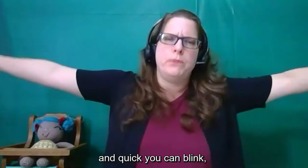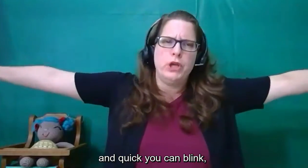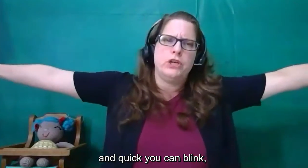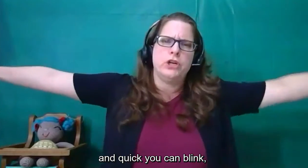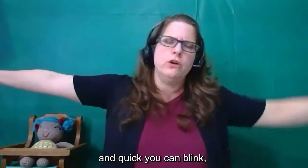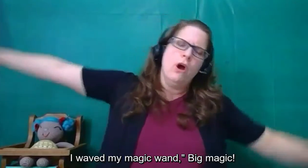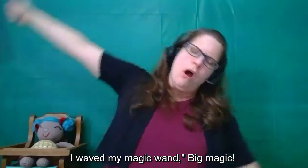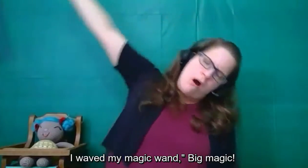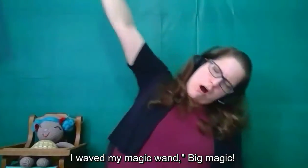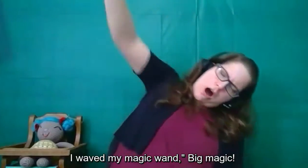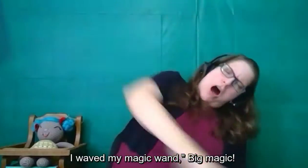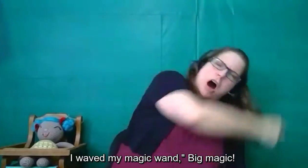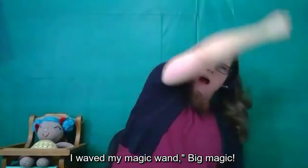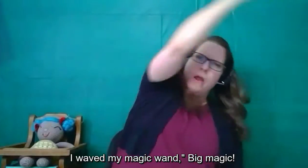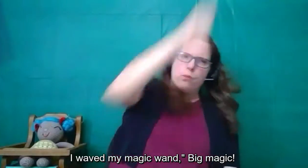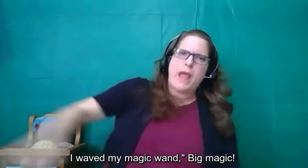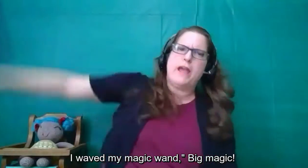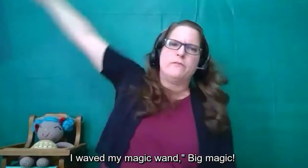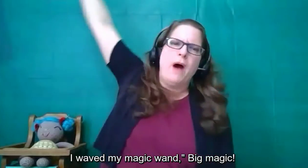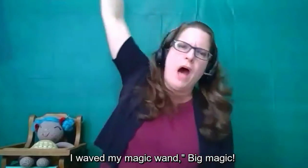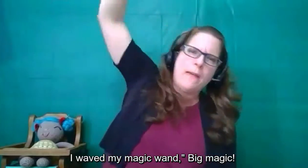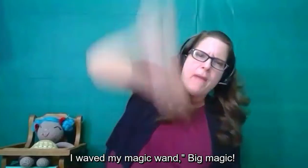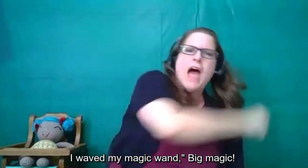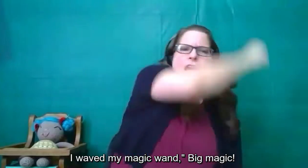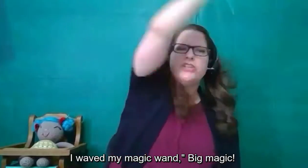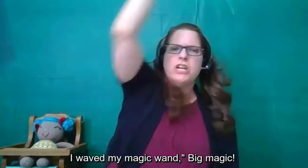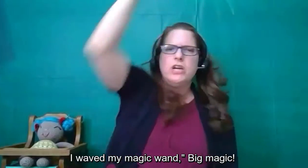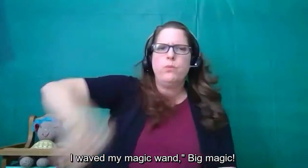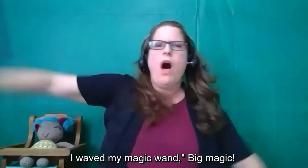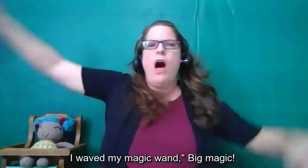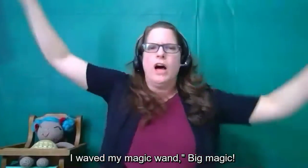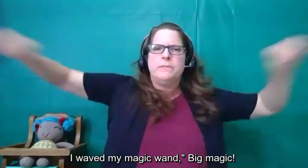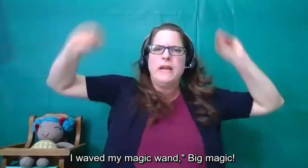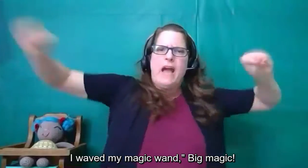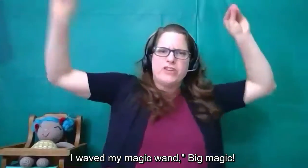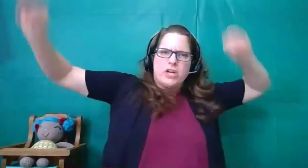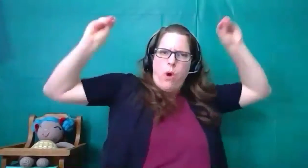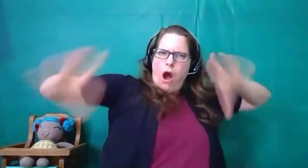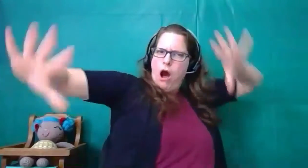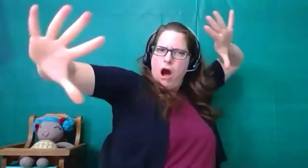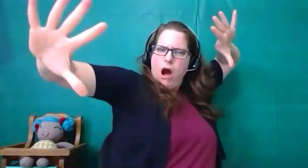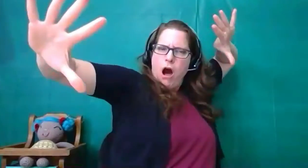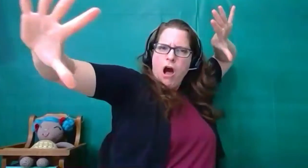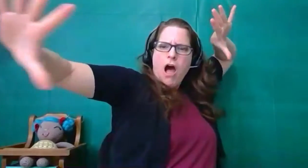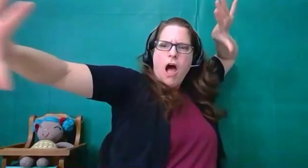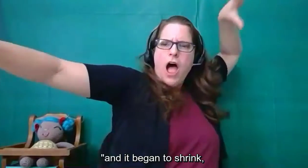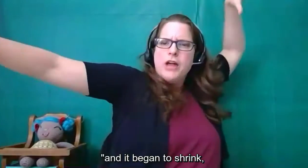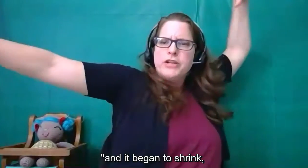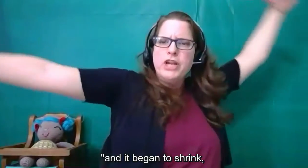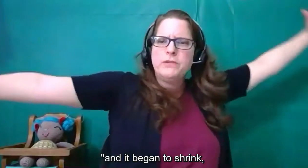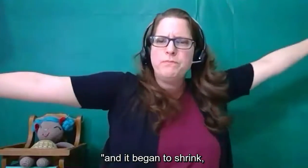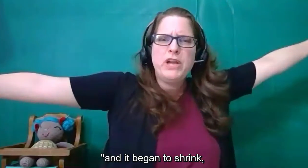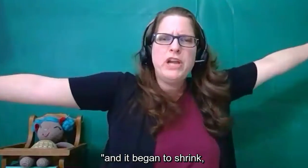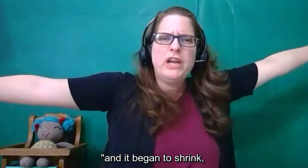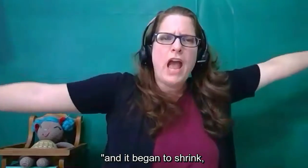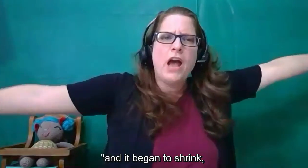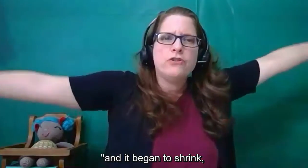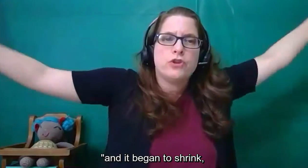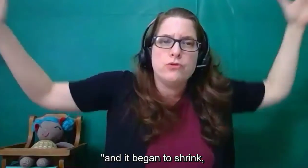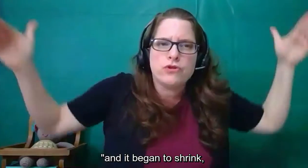blink, I waved my magic wand, big magic, and it began to